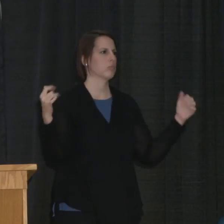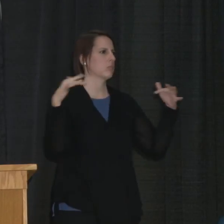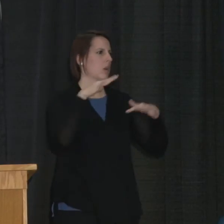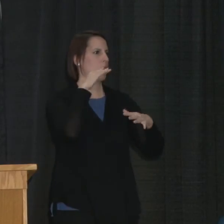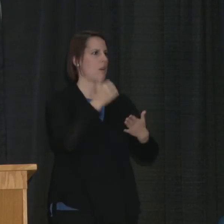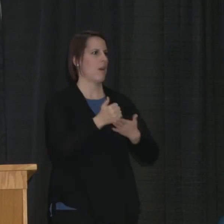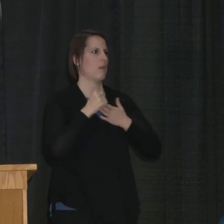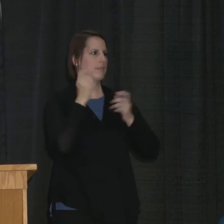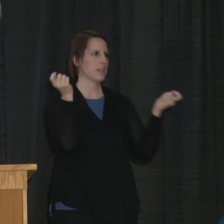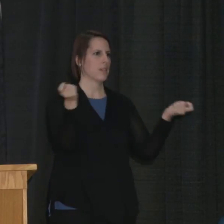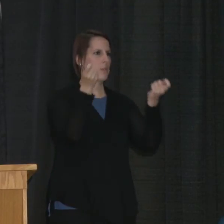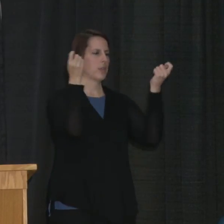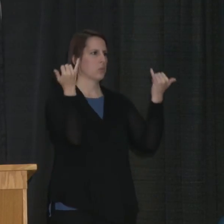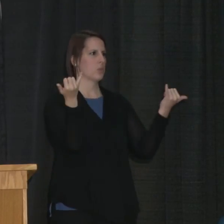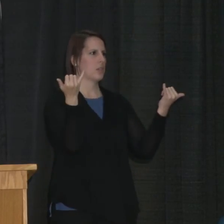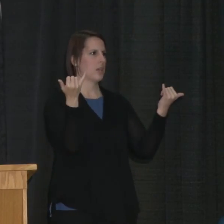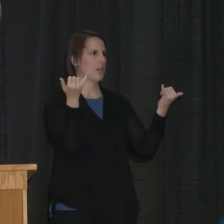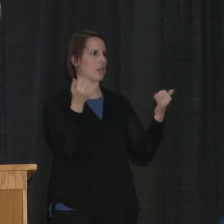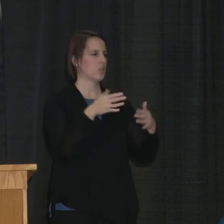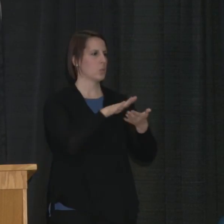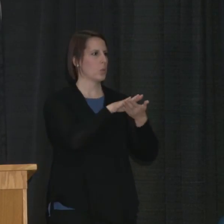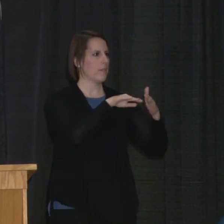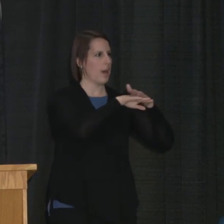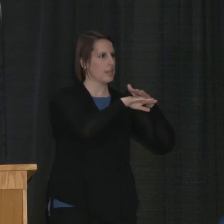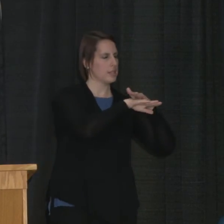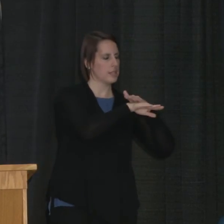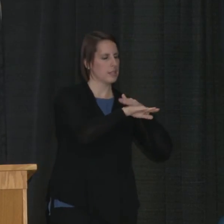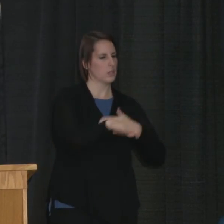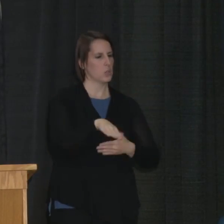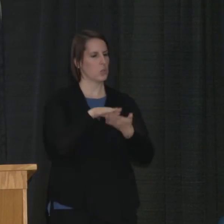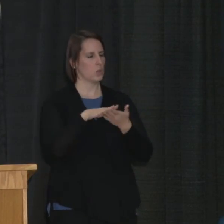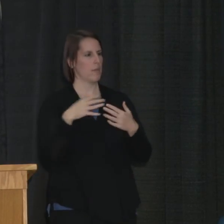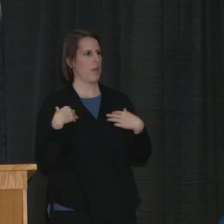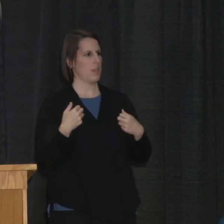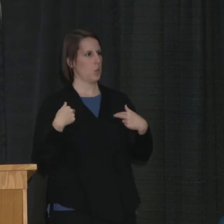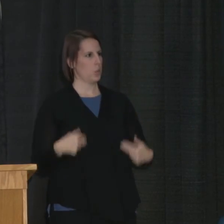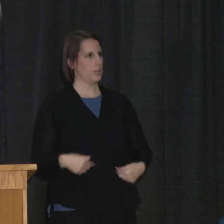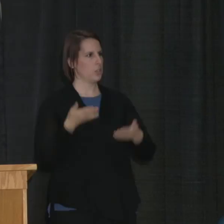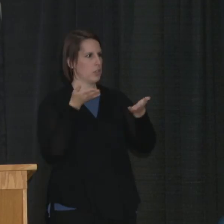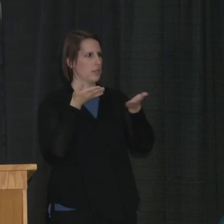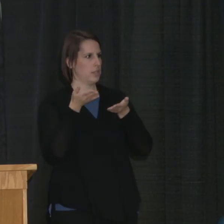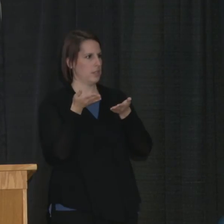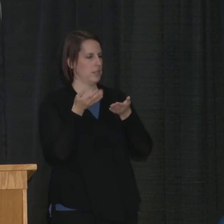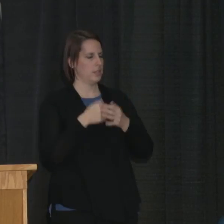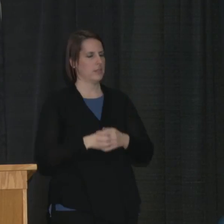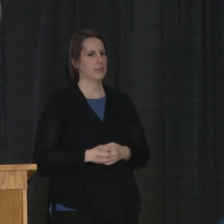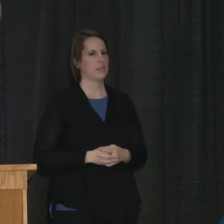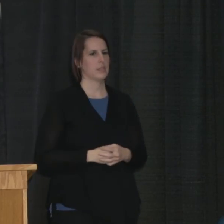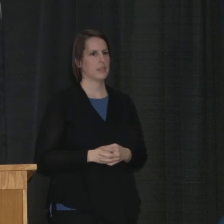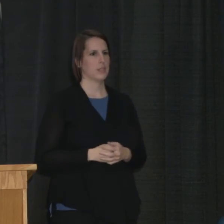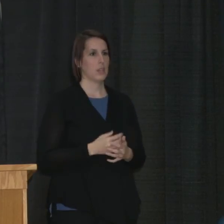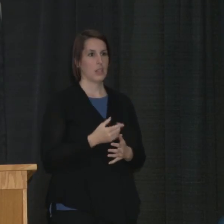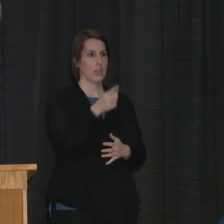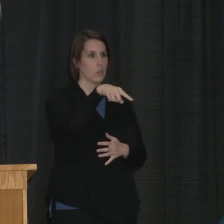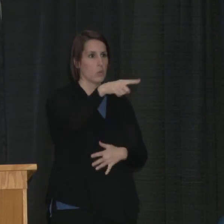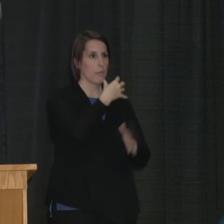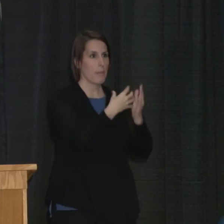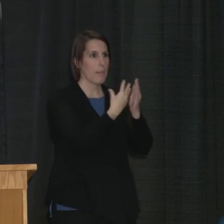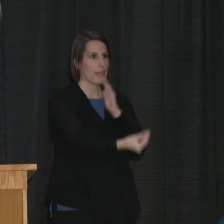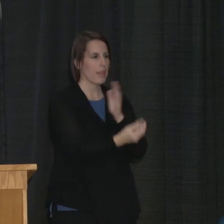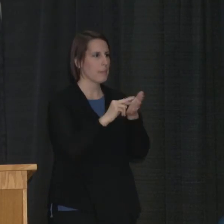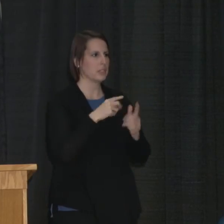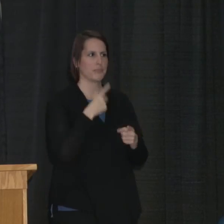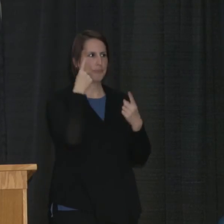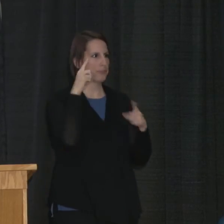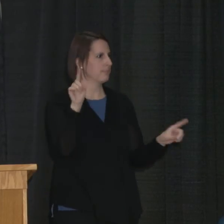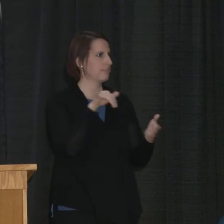NSCC Kingstec, School of Access, and School of Health and Human Services. We couldn't have done it without you. We